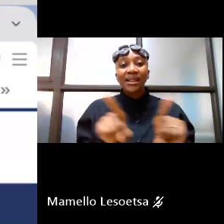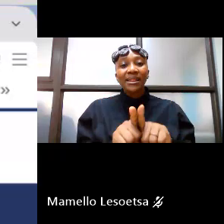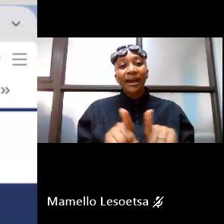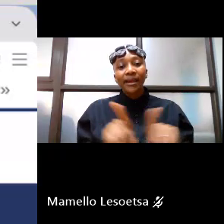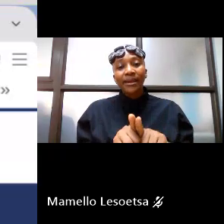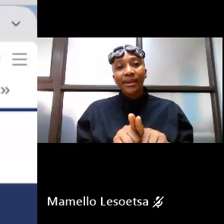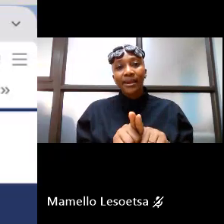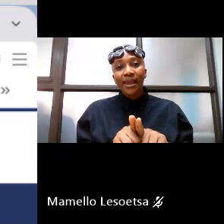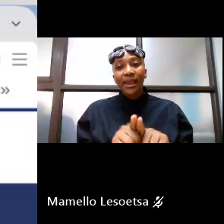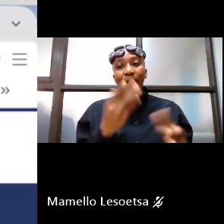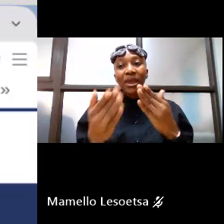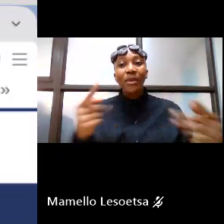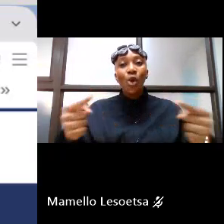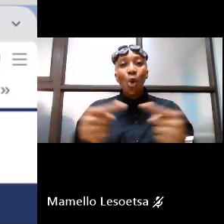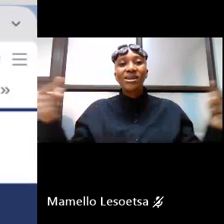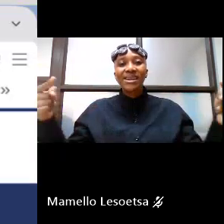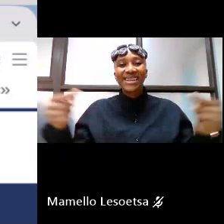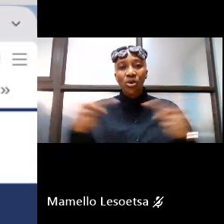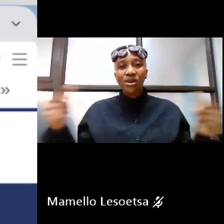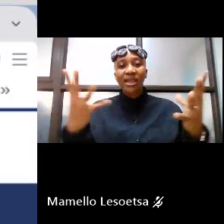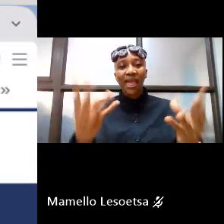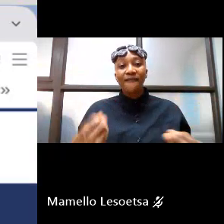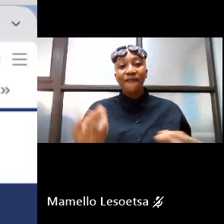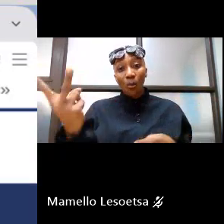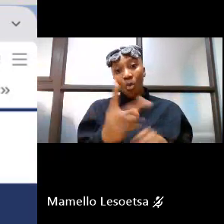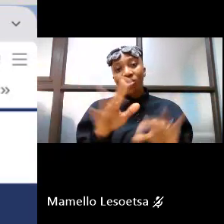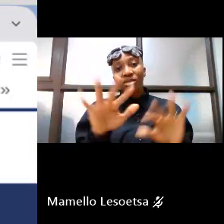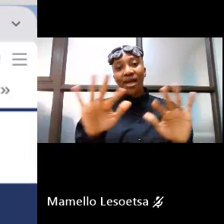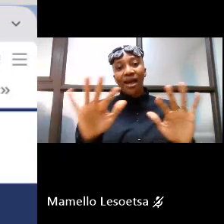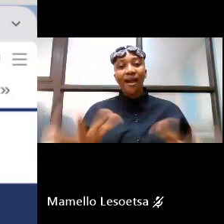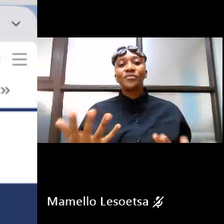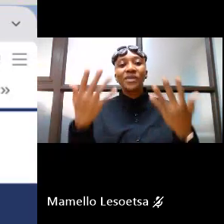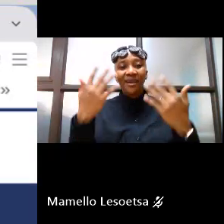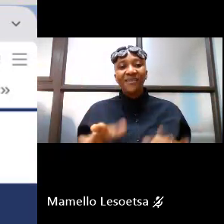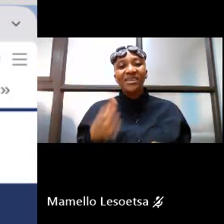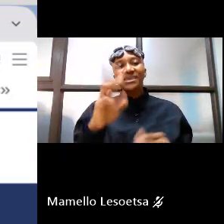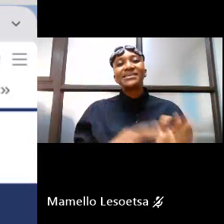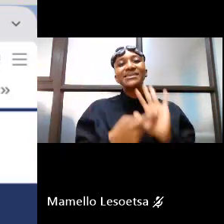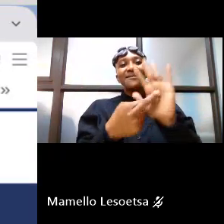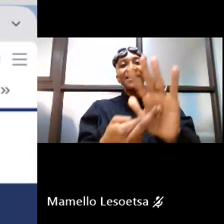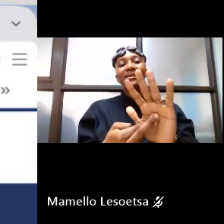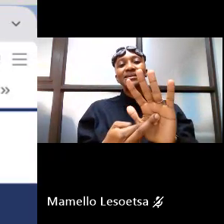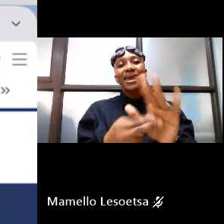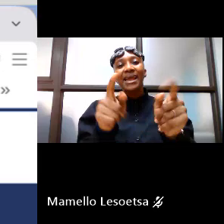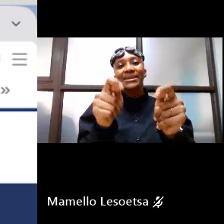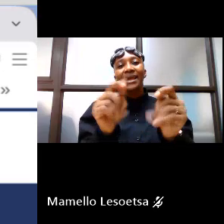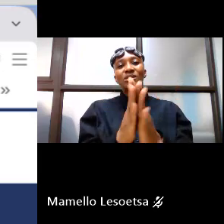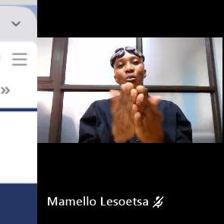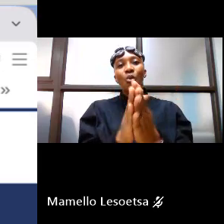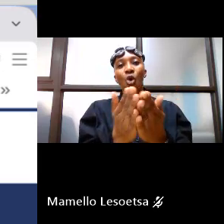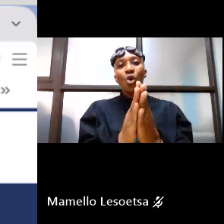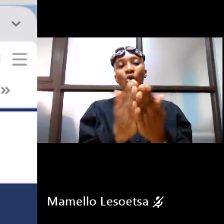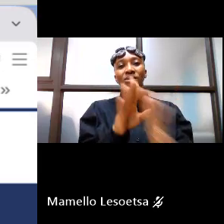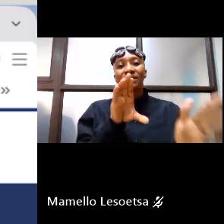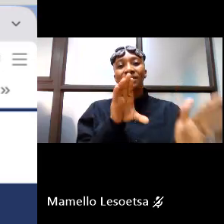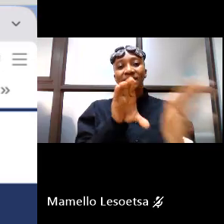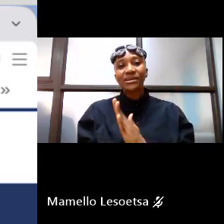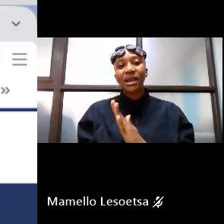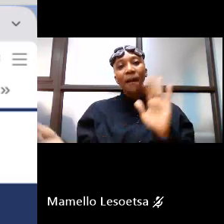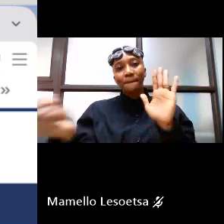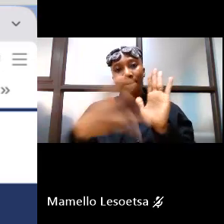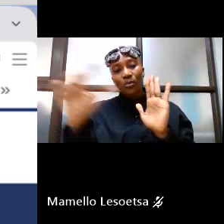are contradictory in both of them. Okay. And then this is just reflecting on the textbook chapters. Once you read them, just do the reflection. Yeah.